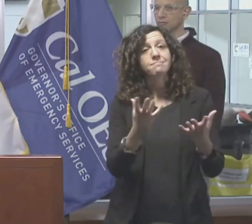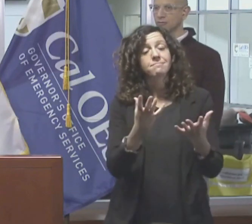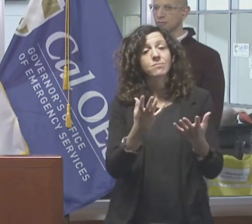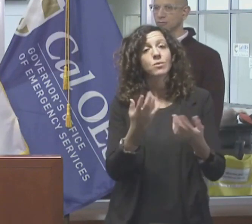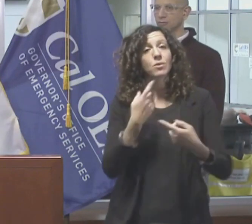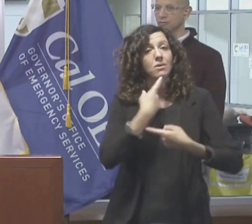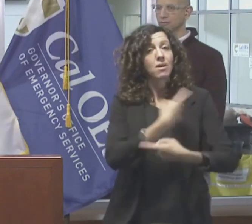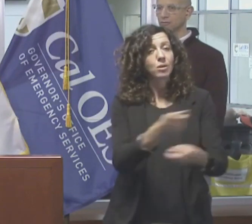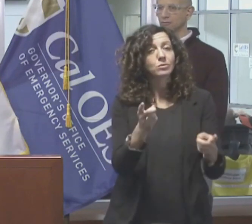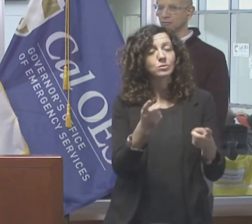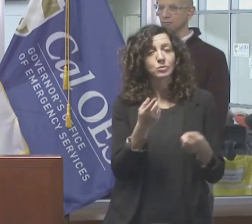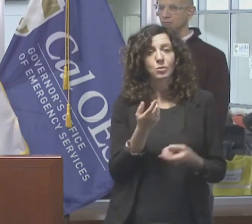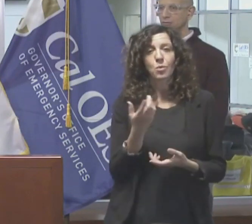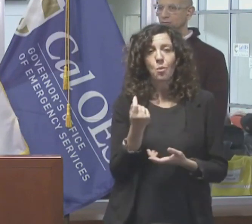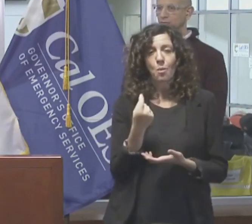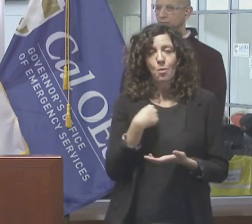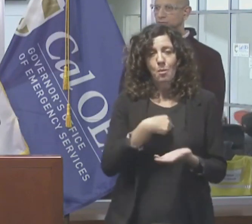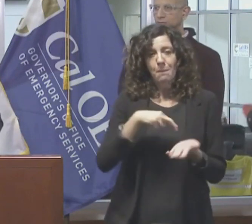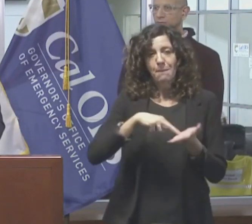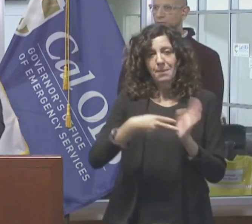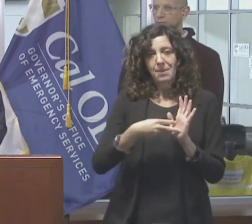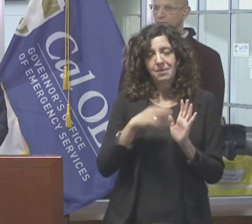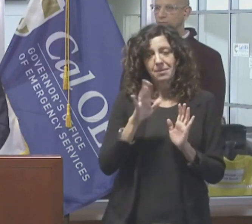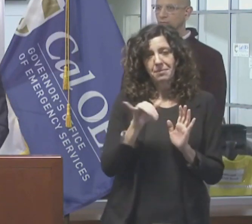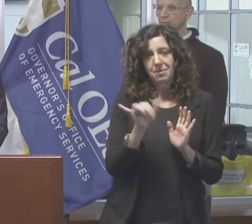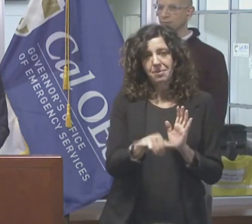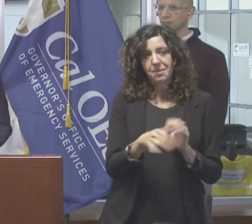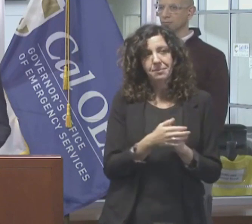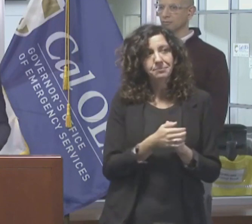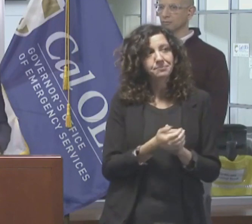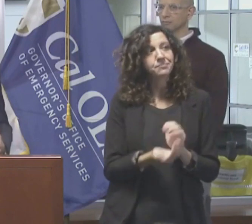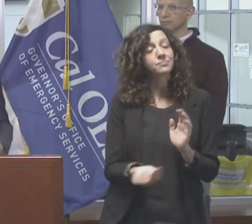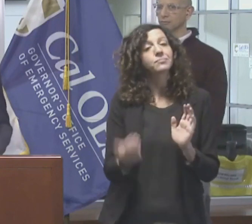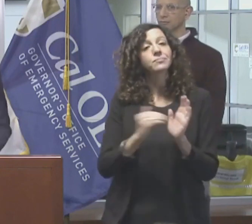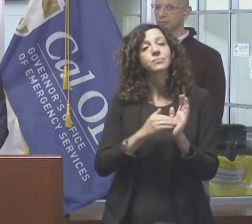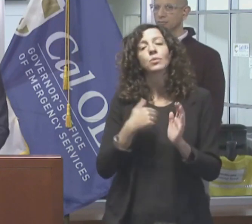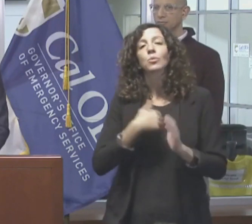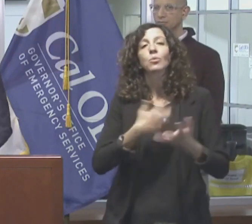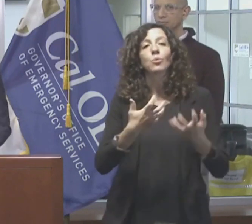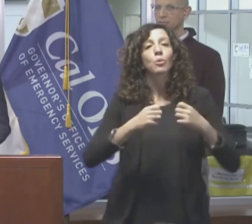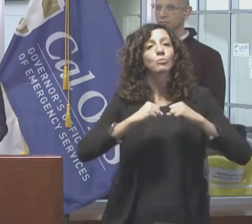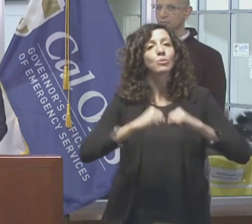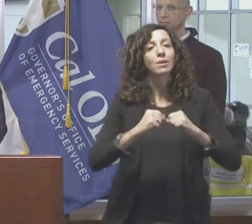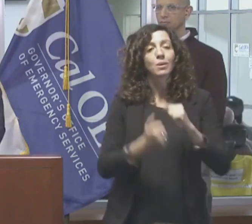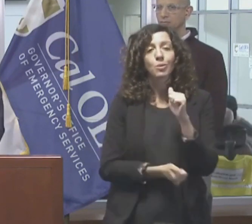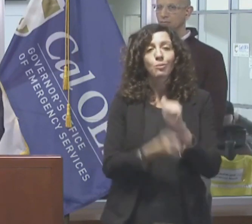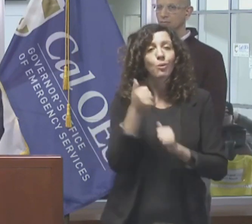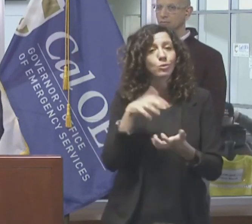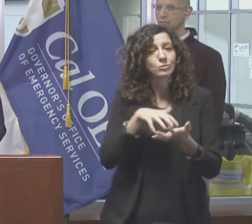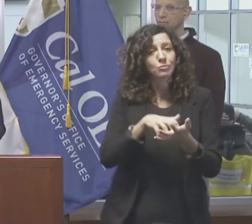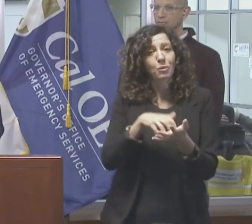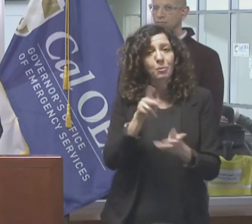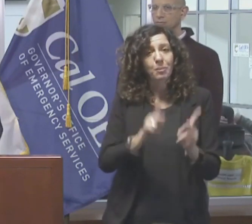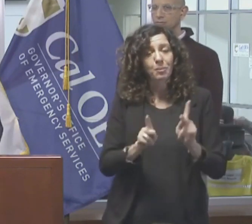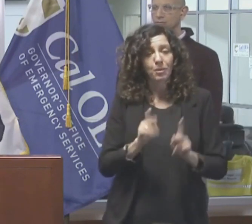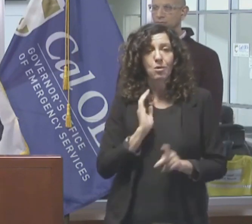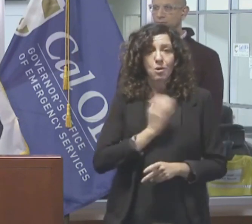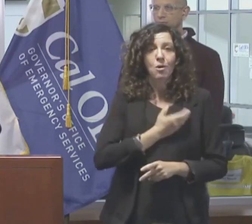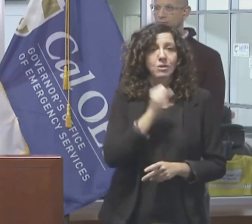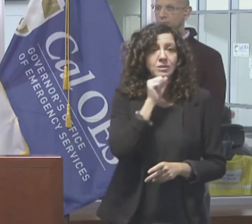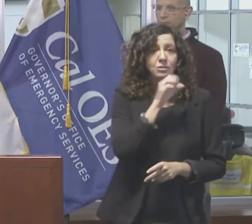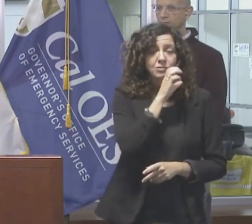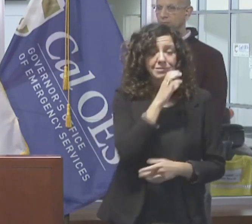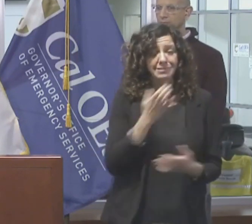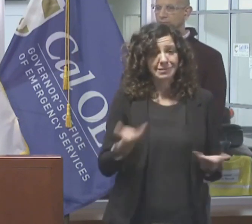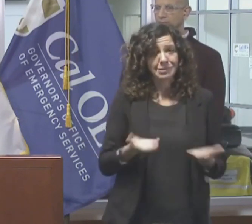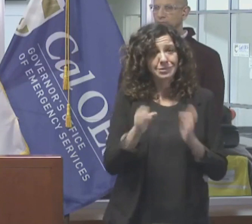specifically what we mean by that. Most important thing, again, is to protect the most vulnerable, protect our seniors. In the state of California, we